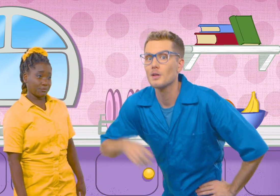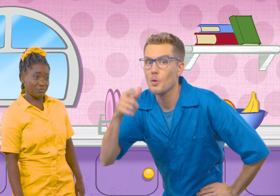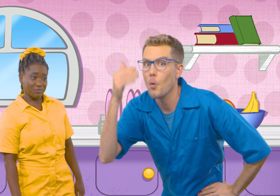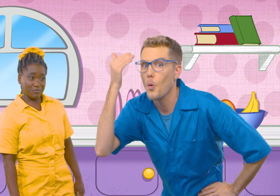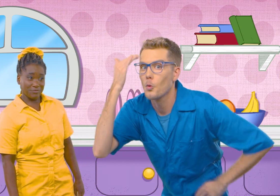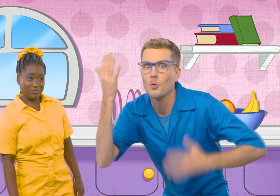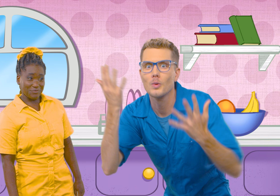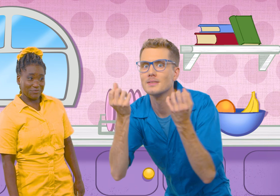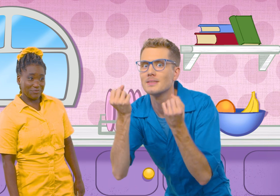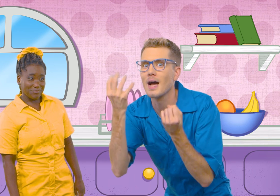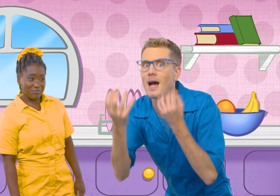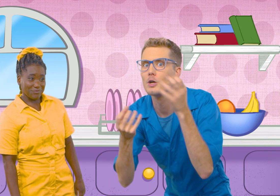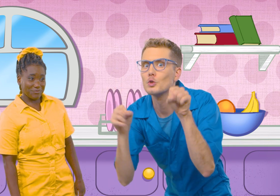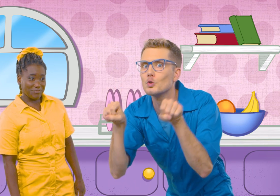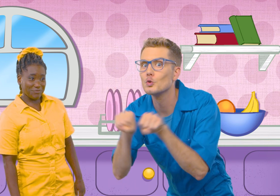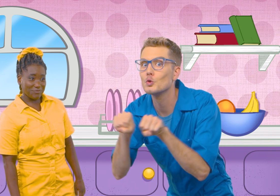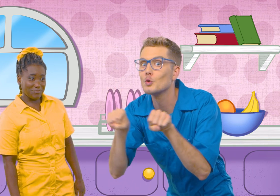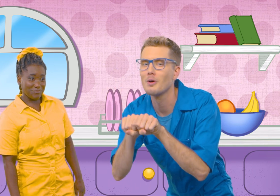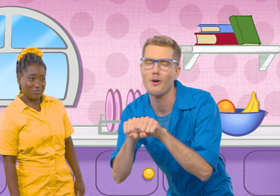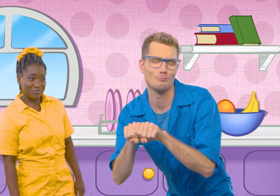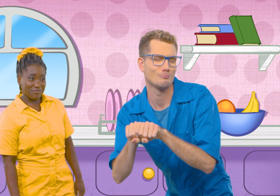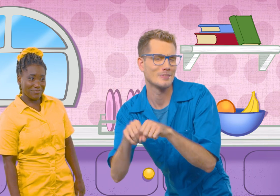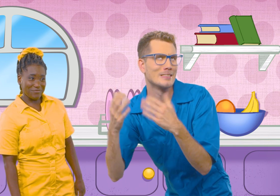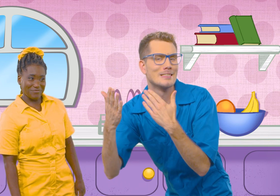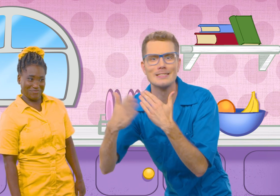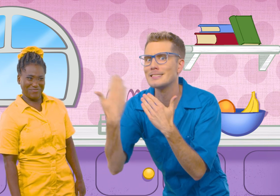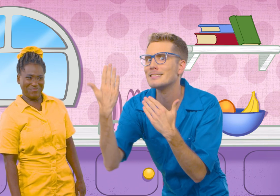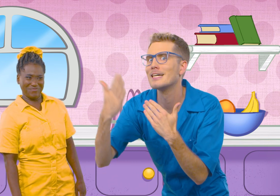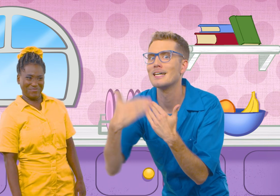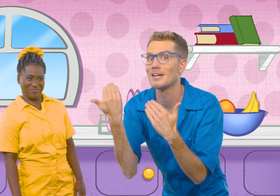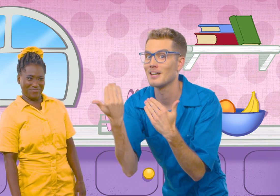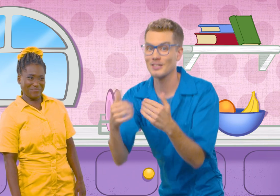Do you know what the sign for shoes is? Oh, it's easy.